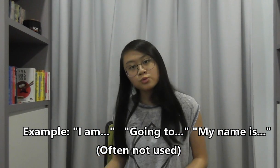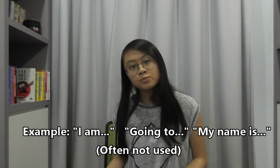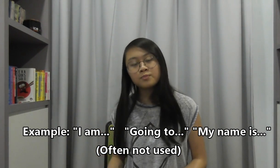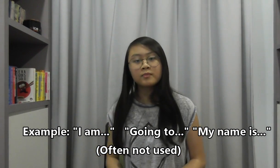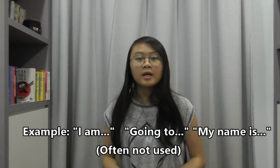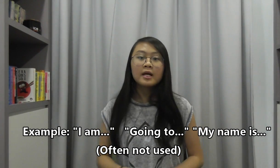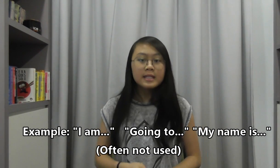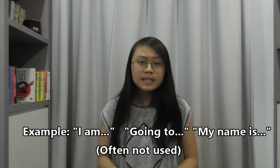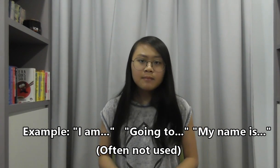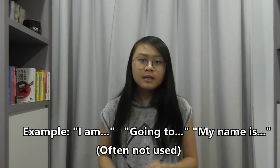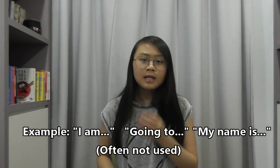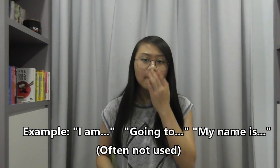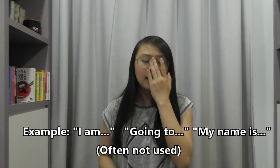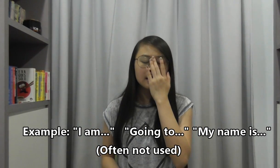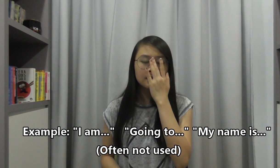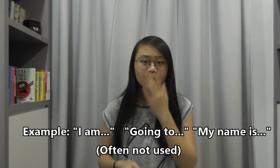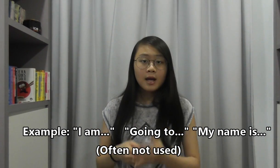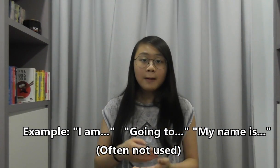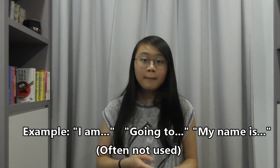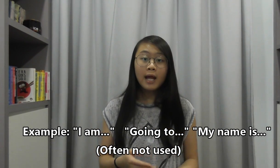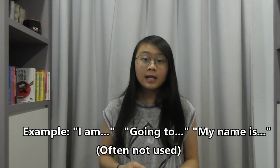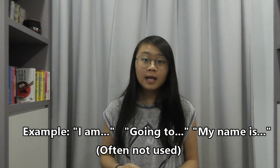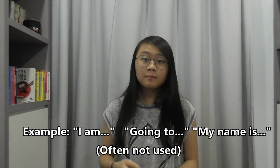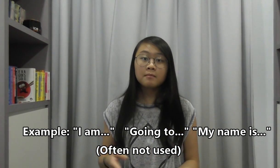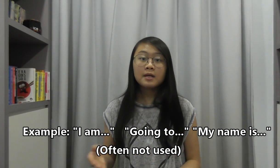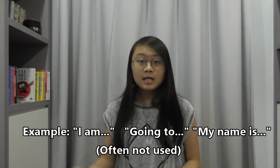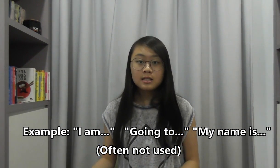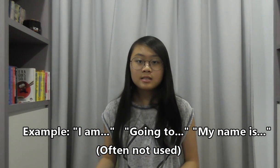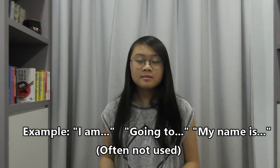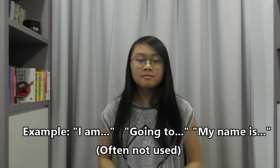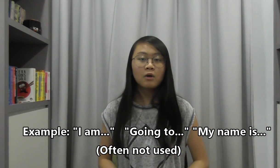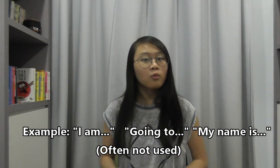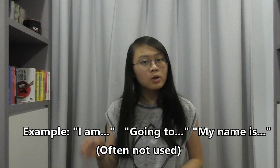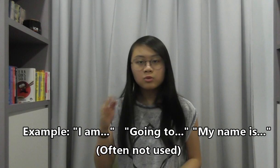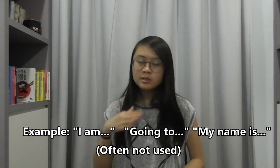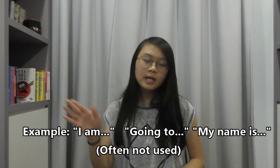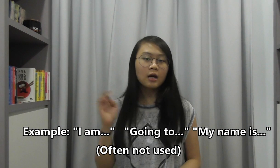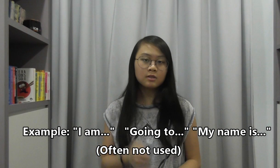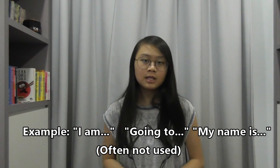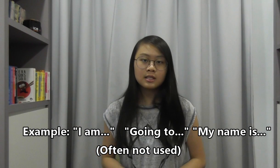to. The same thing as my name is. We would take out the is.